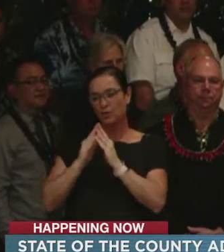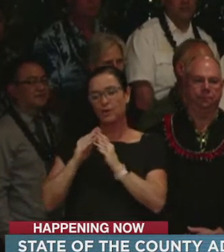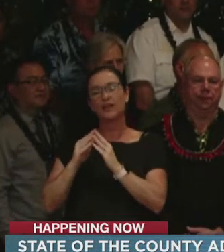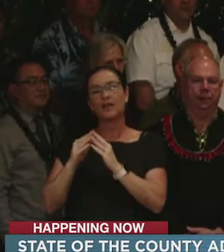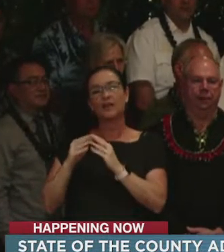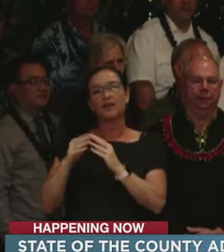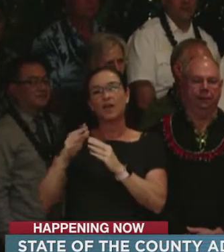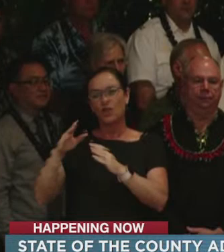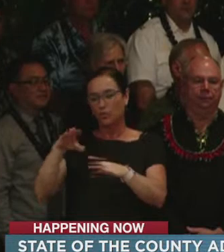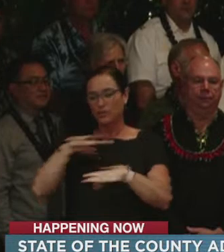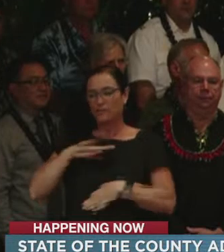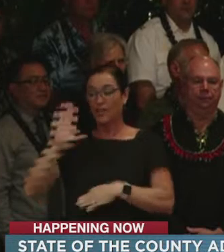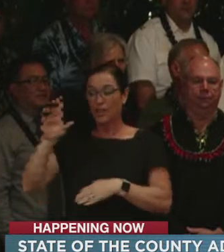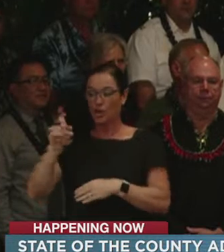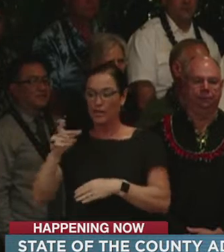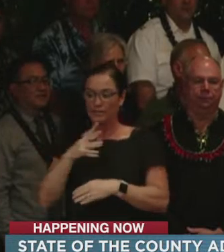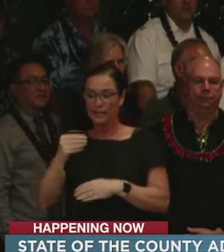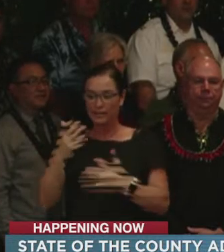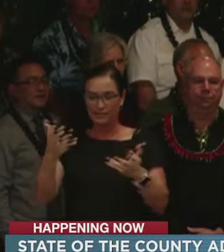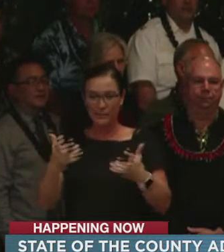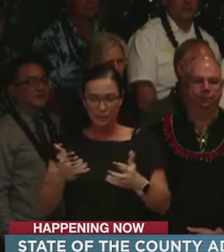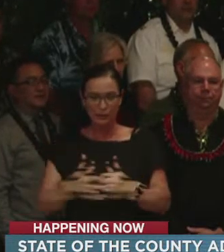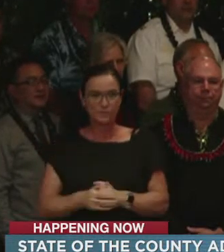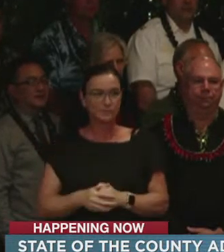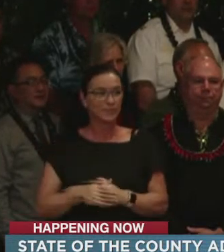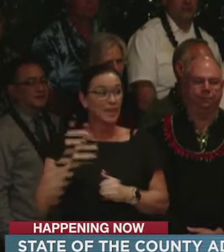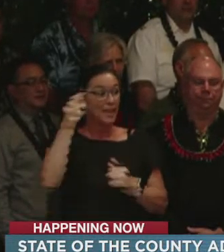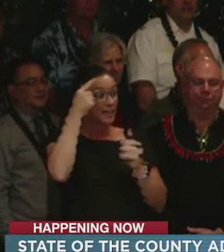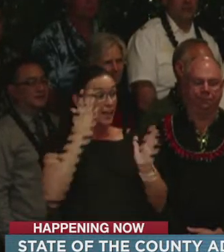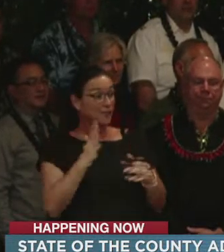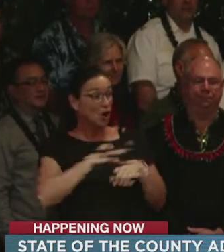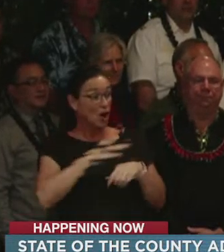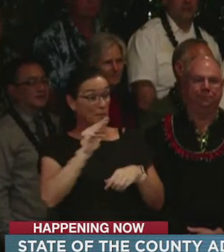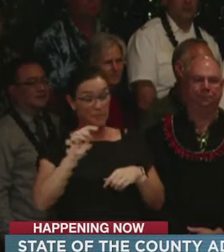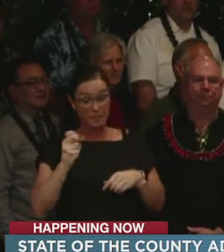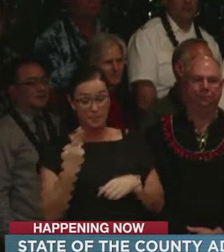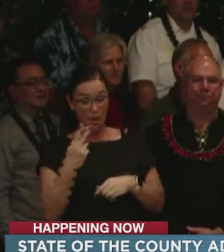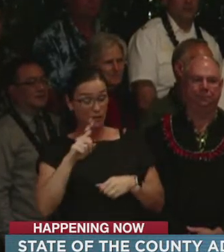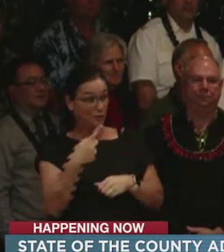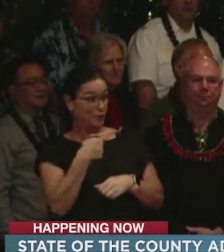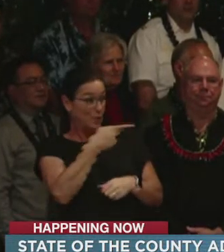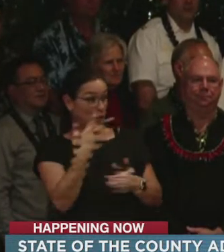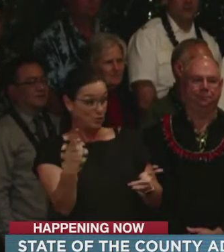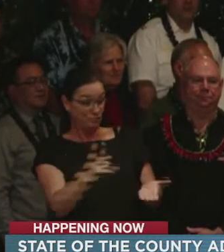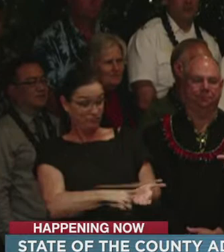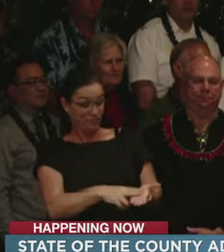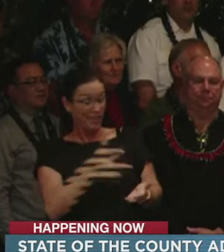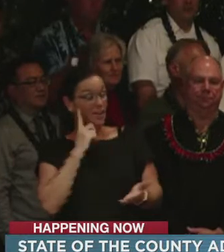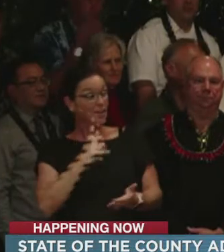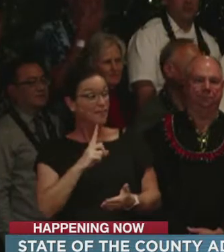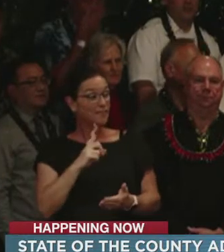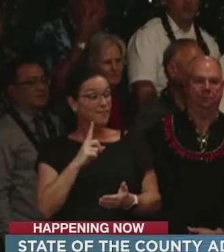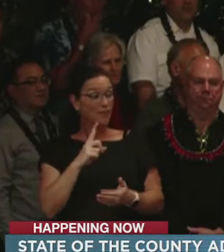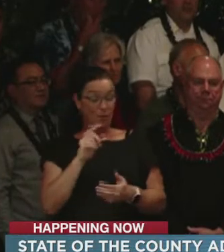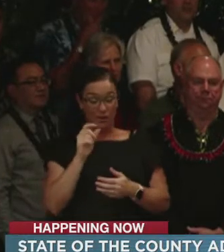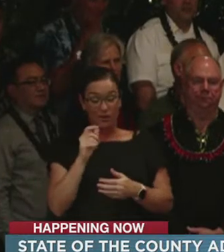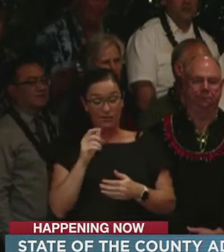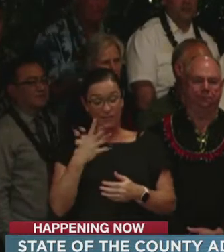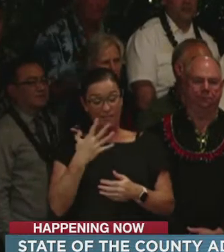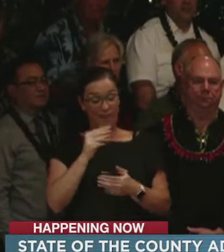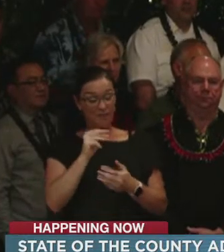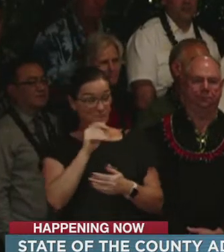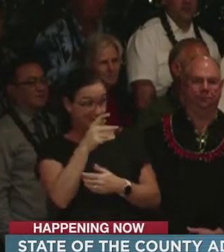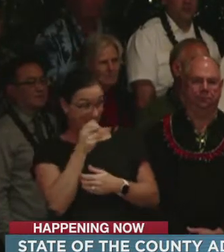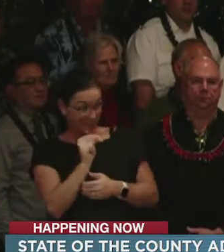needs and their desires. And Governor, on March 1st, that letter that you signed for $5 million, that's the gym that we're talking about, so thank you